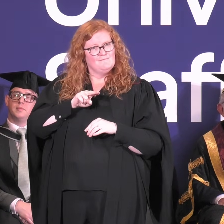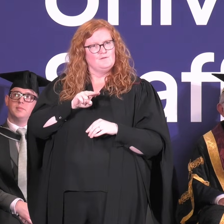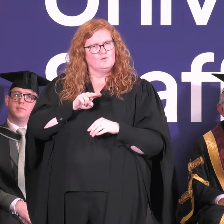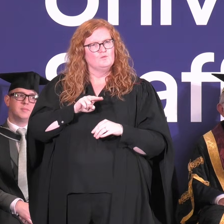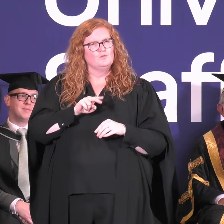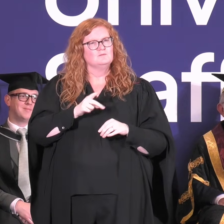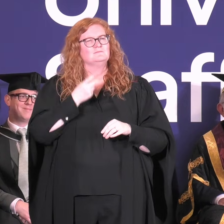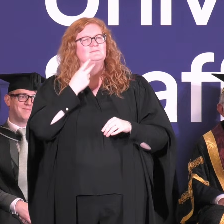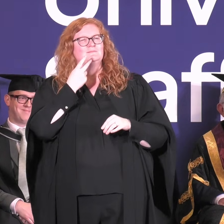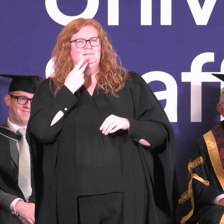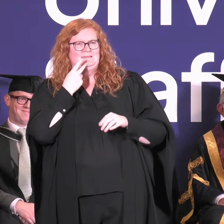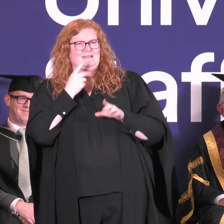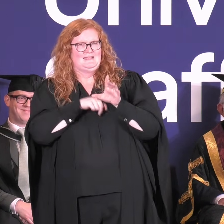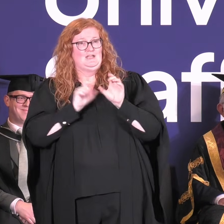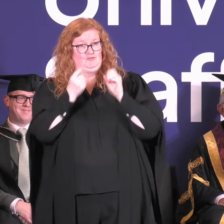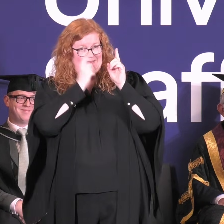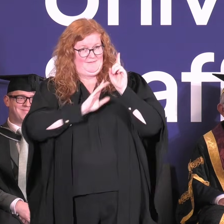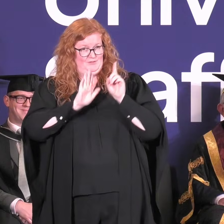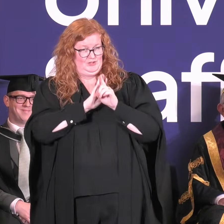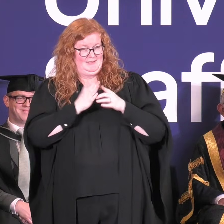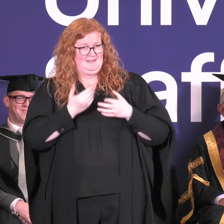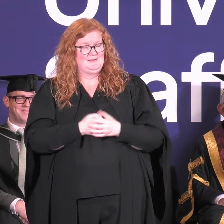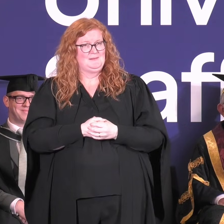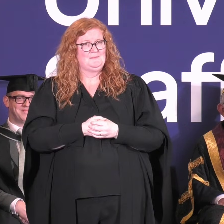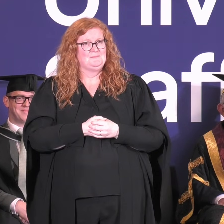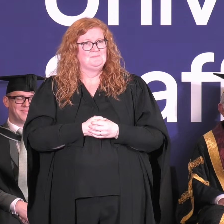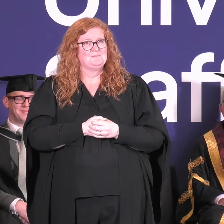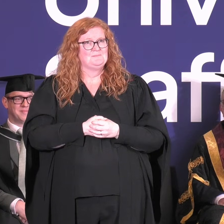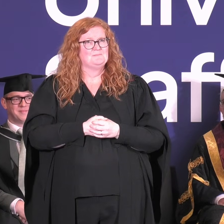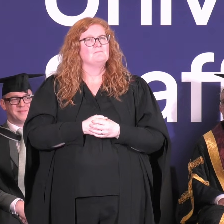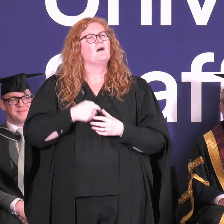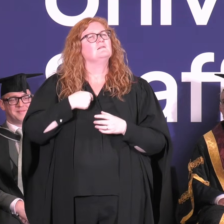year university at Staffordshire. And